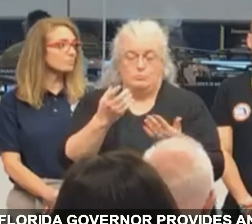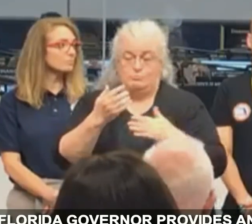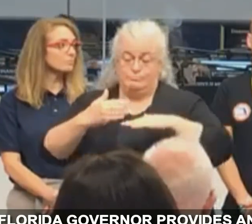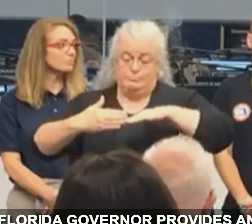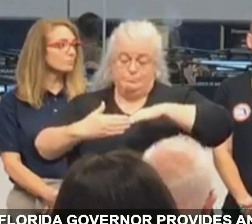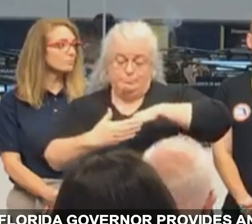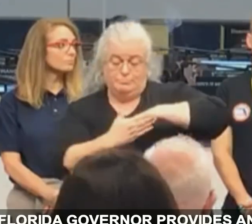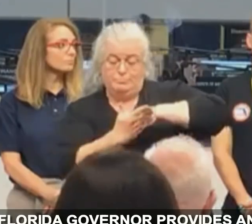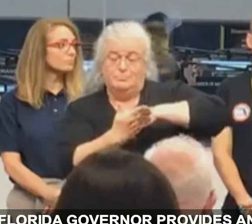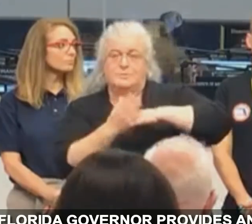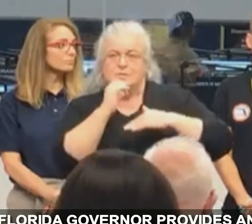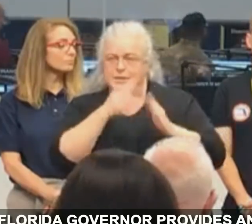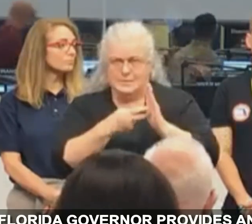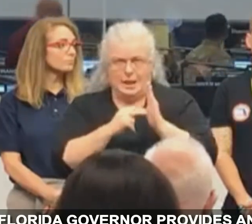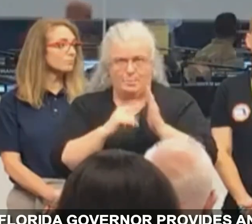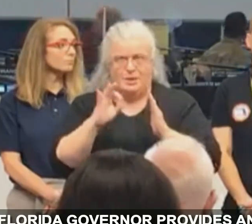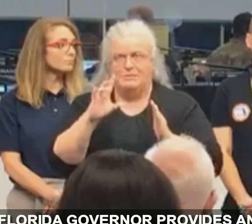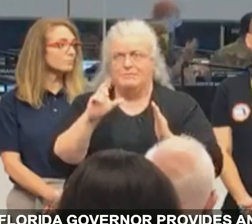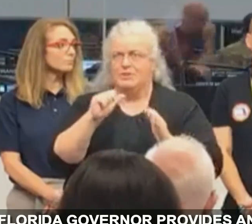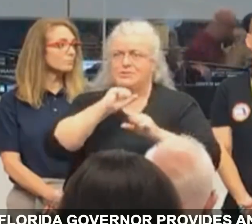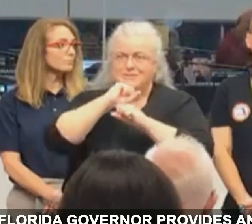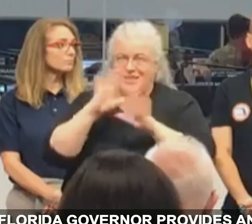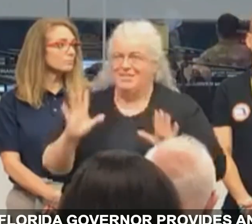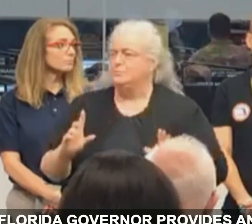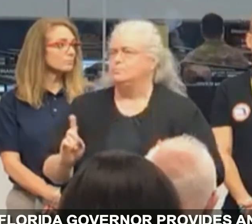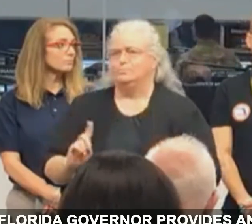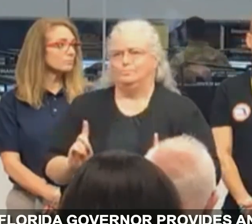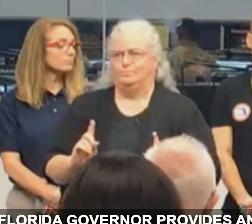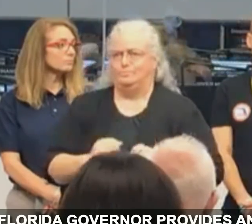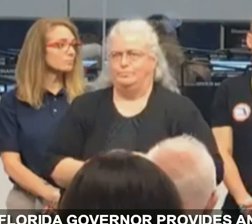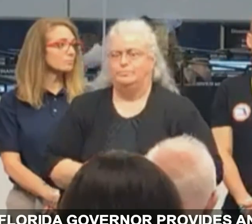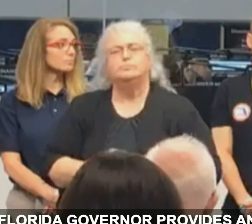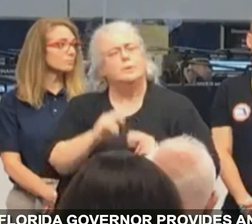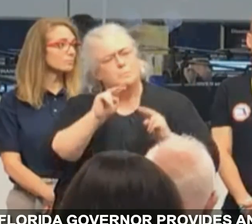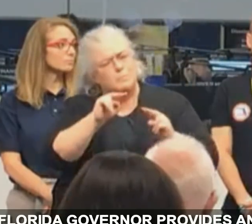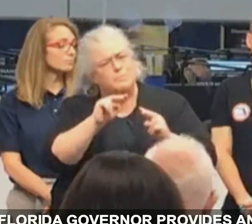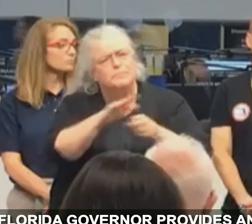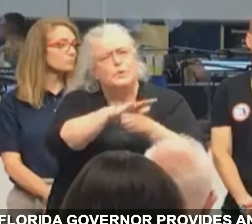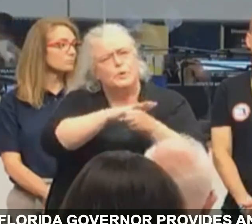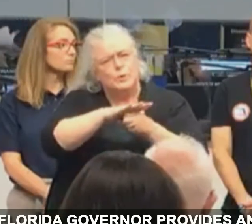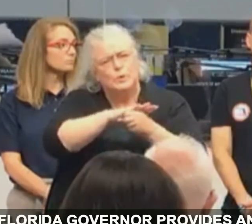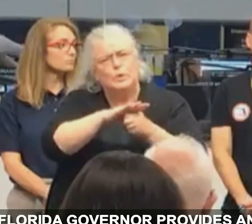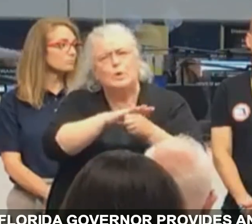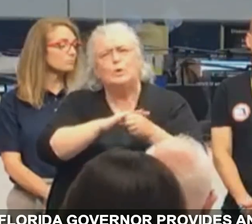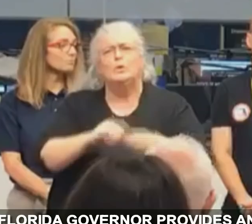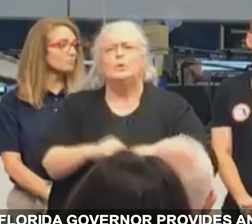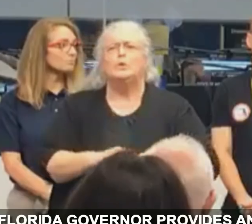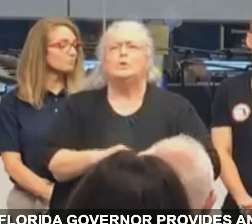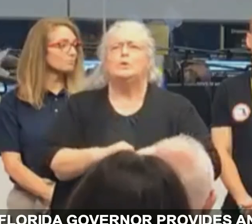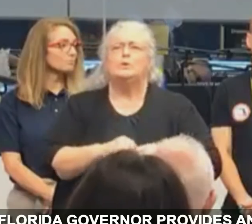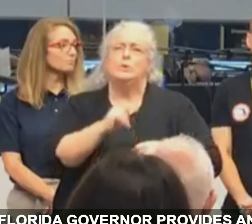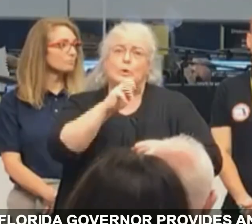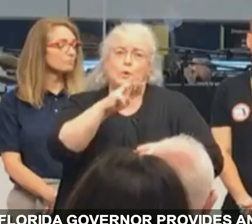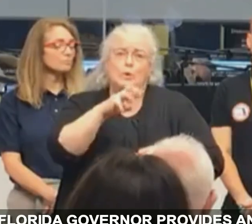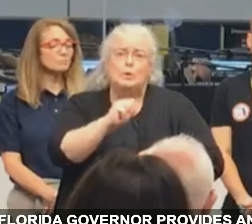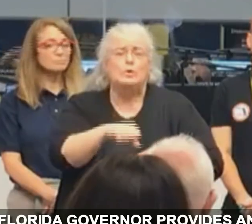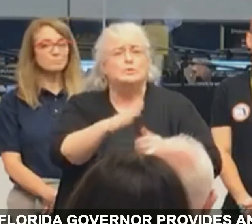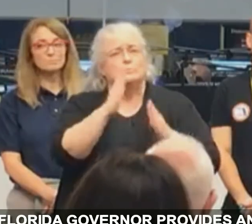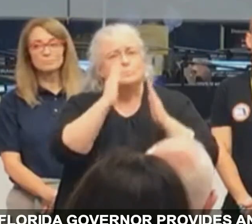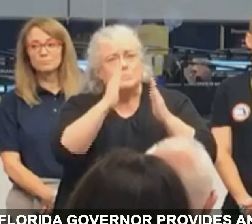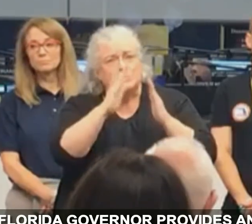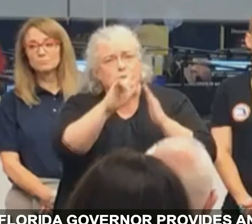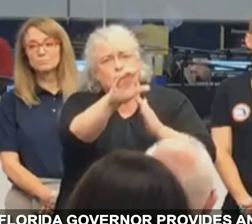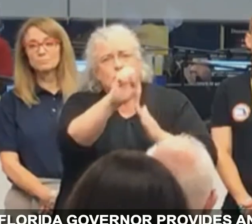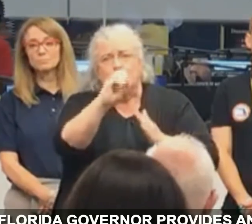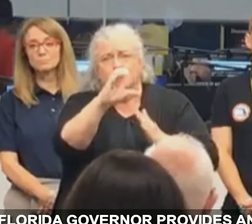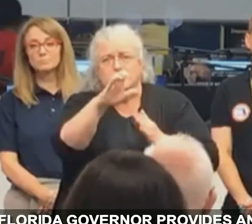coast. So just be vigilant, listen to your local officials, follow the news, and do what you need to do to protect